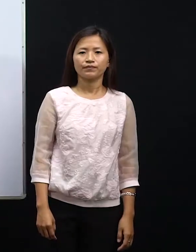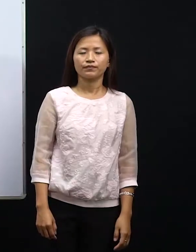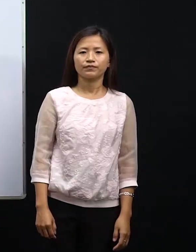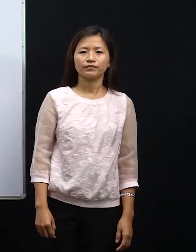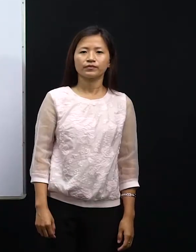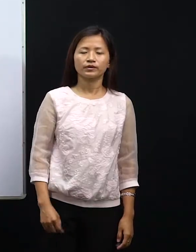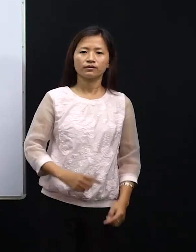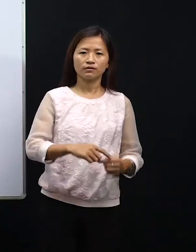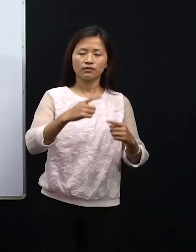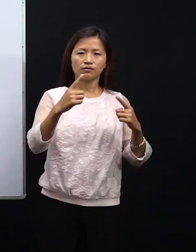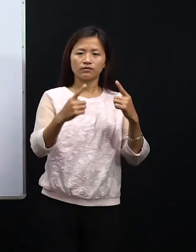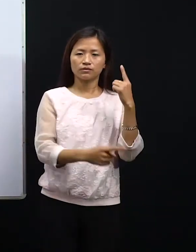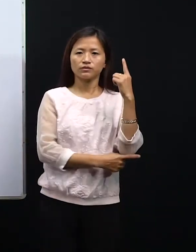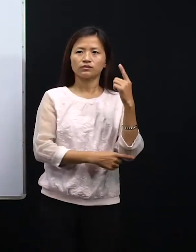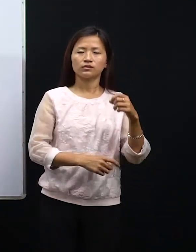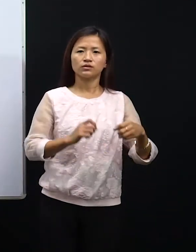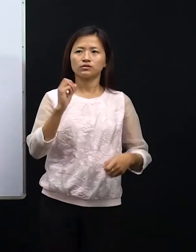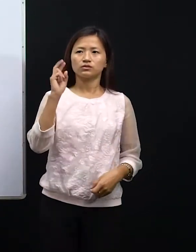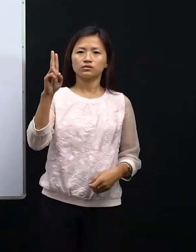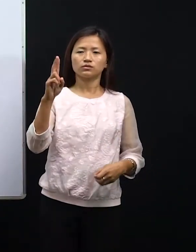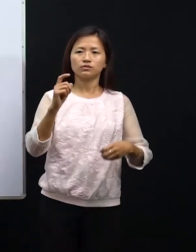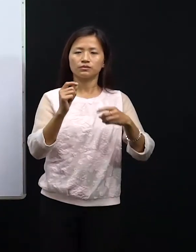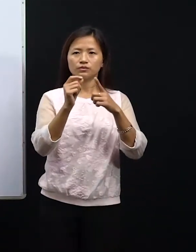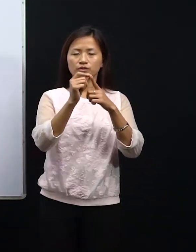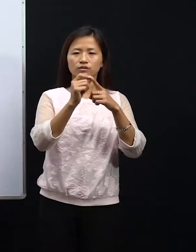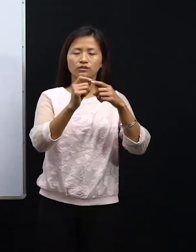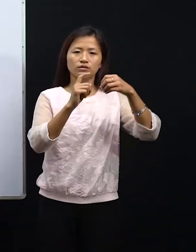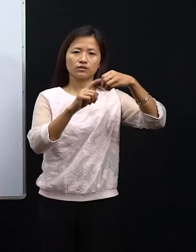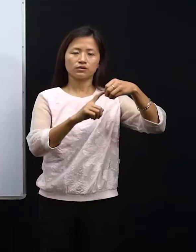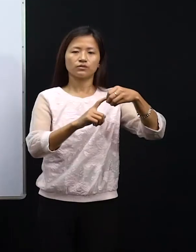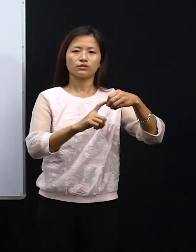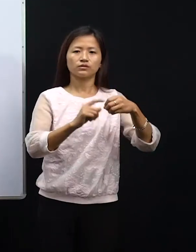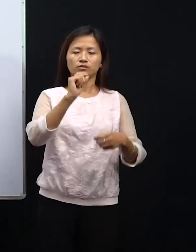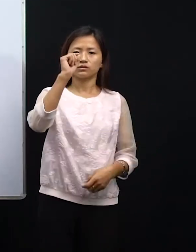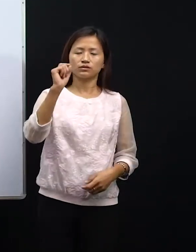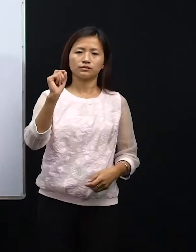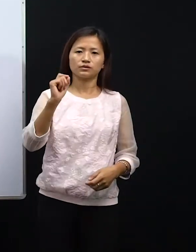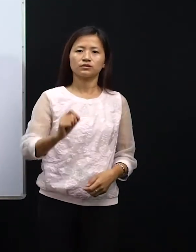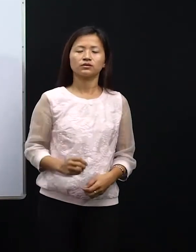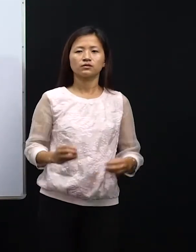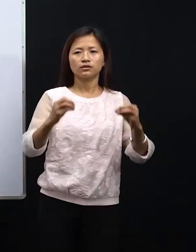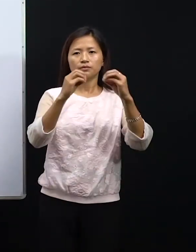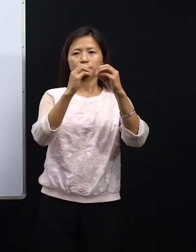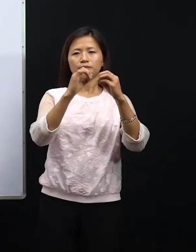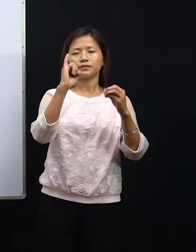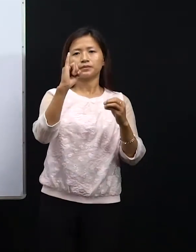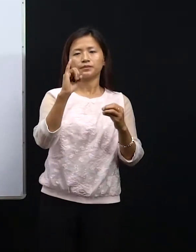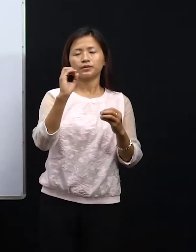And finally 2p plus 2q, two terms, so it is also a binomial.